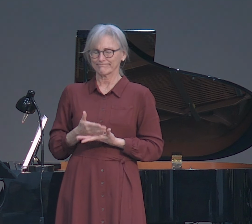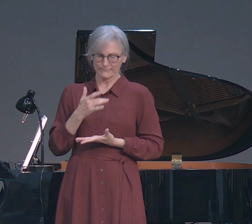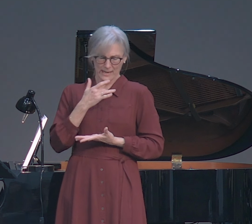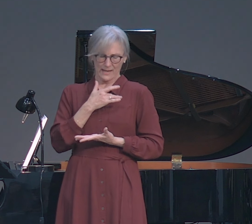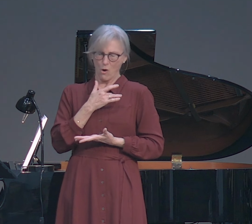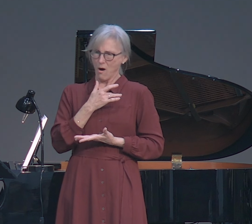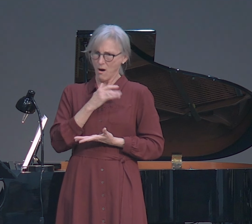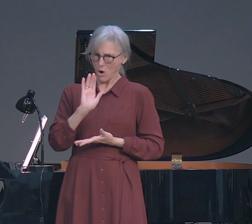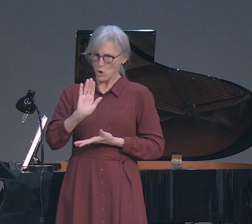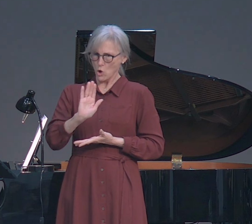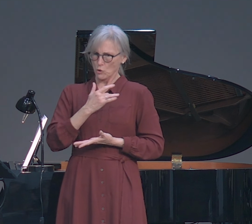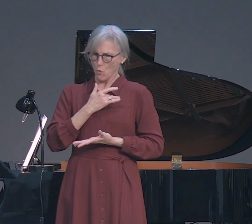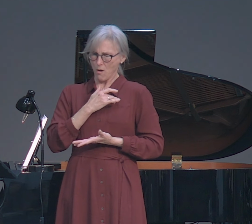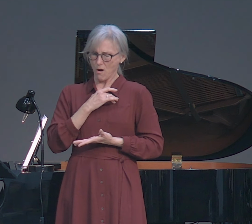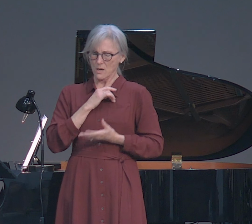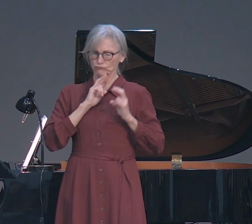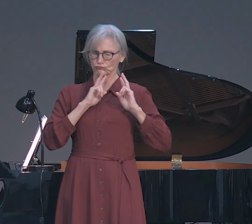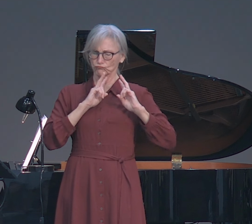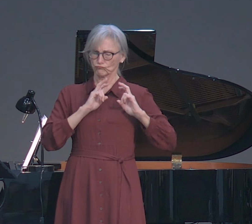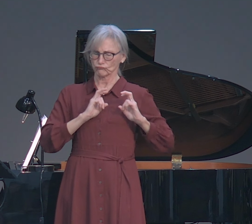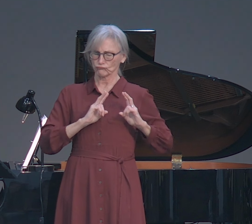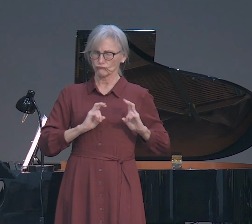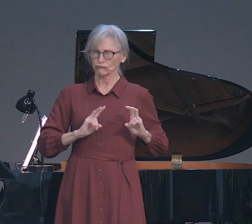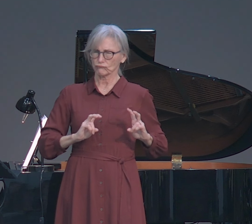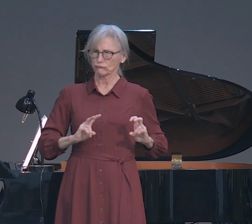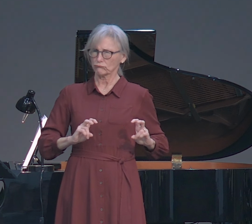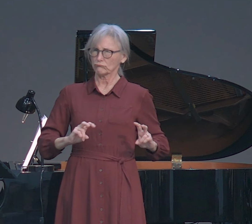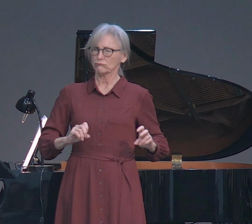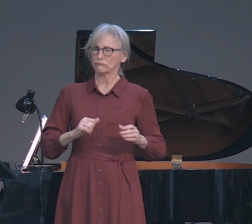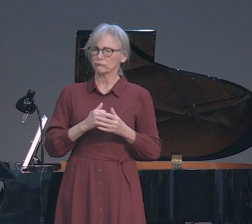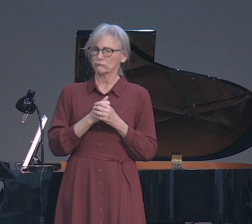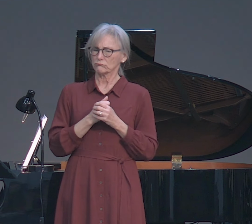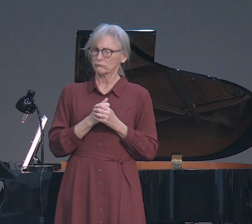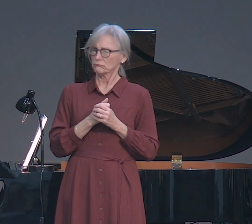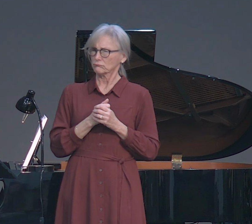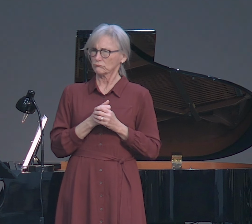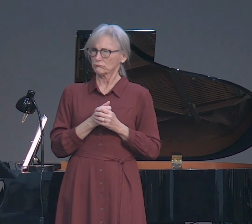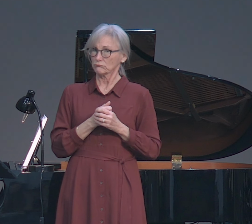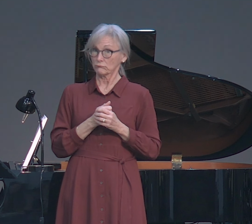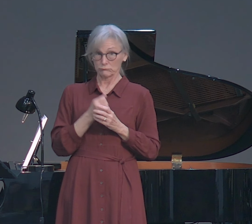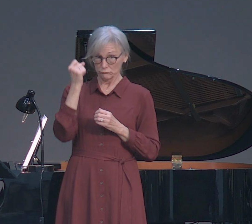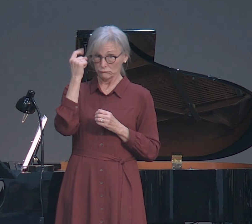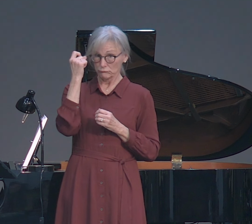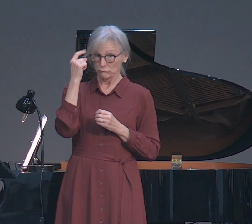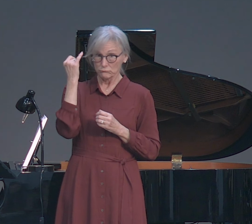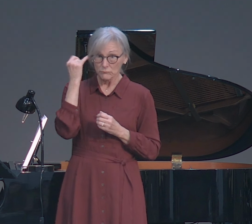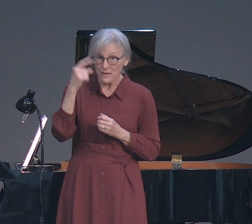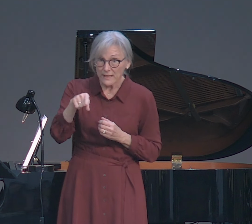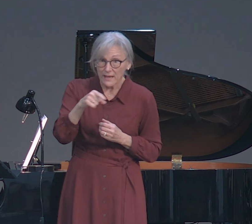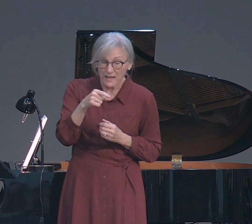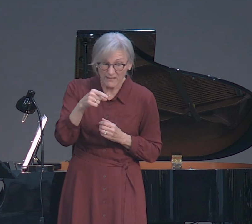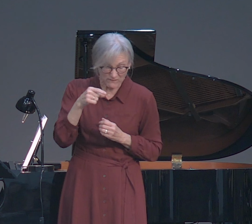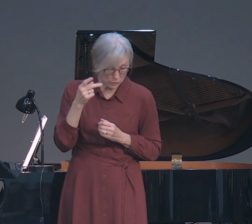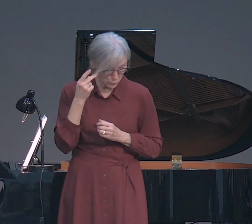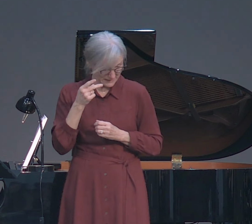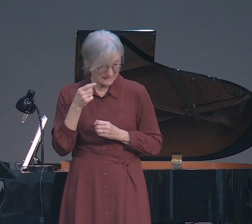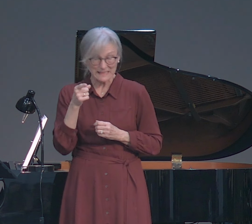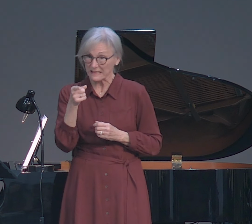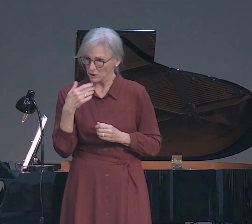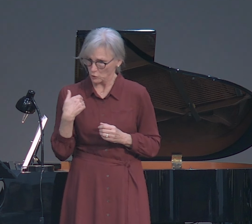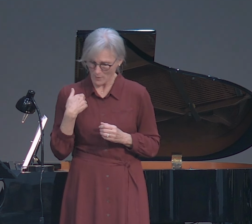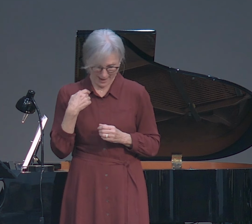own hearts. If you know or find unconfessed sin, sin that you've not